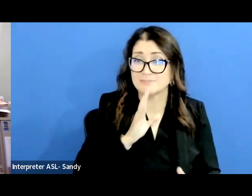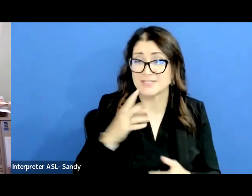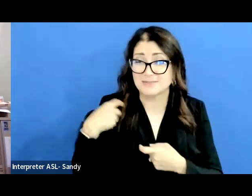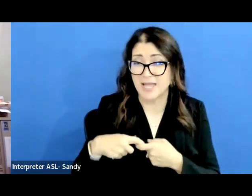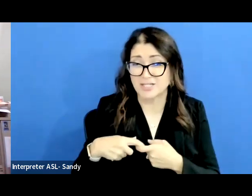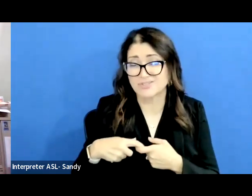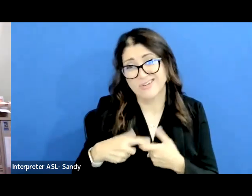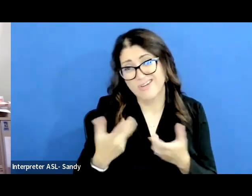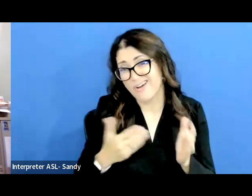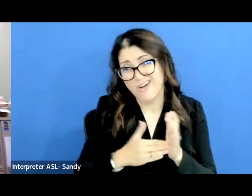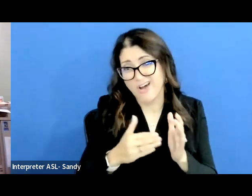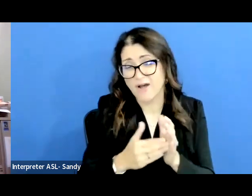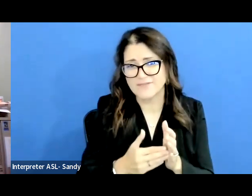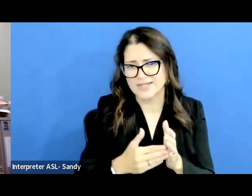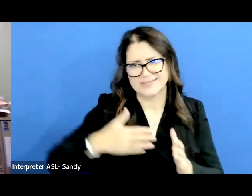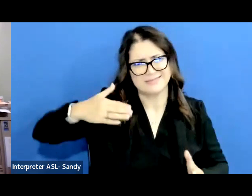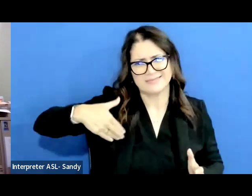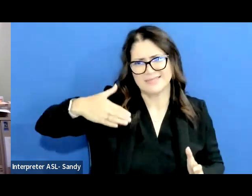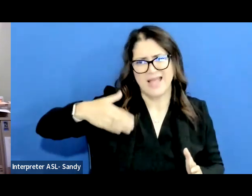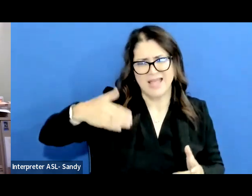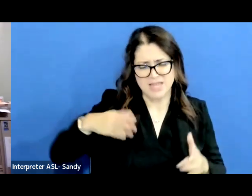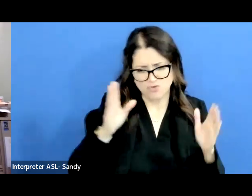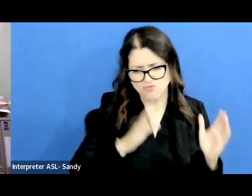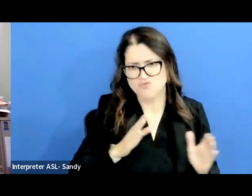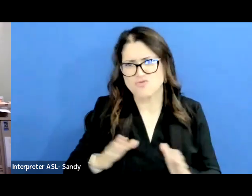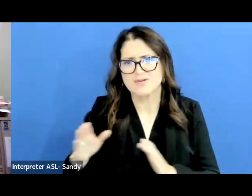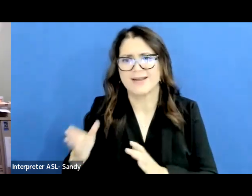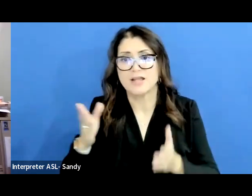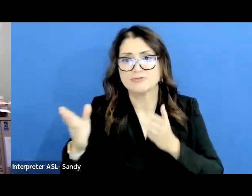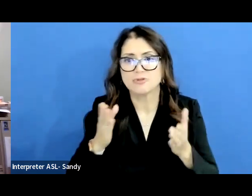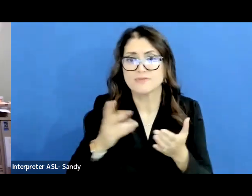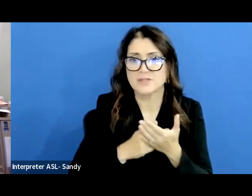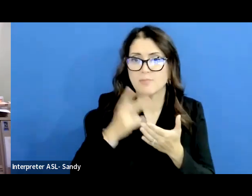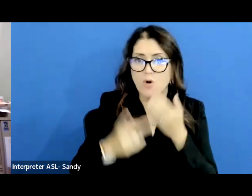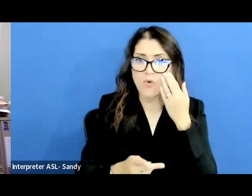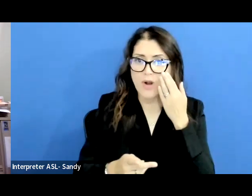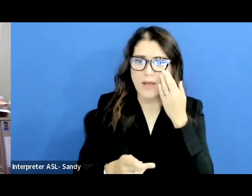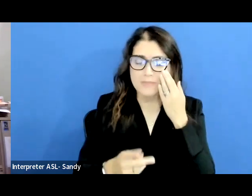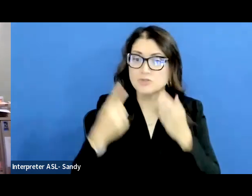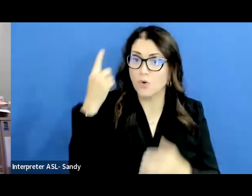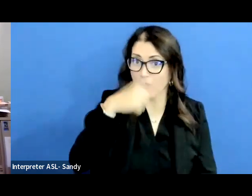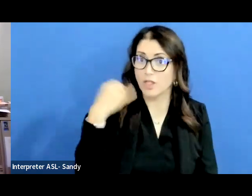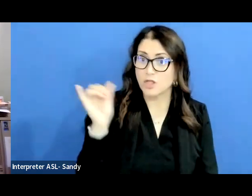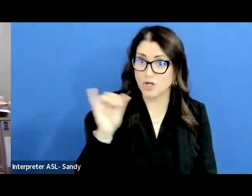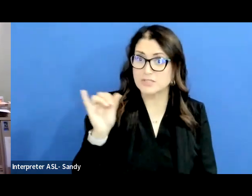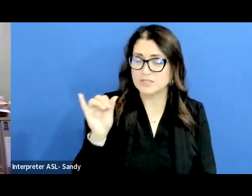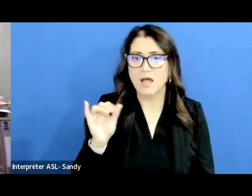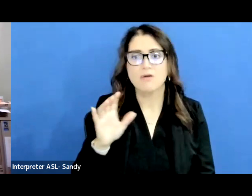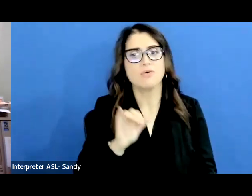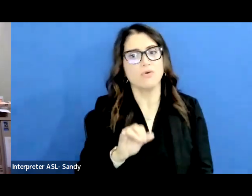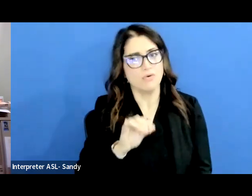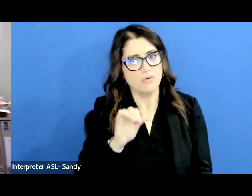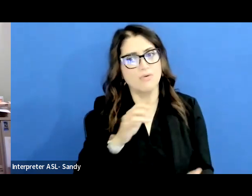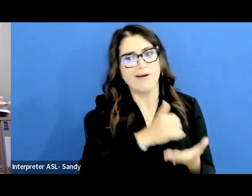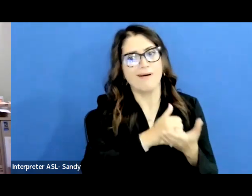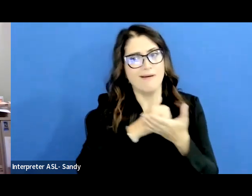times they haven't organized their services or their program that it looks like the kind of help